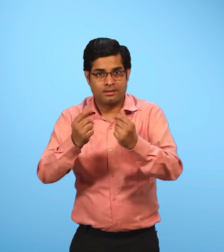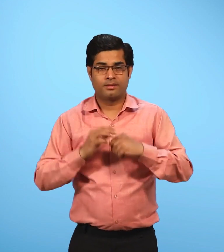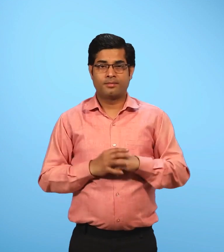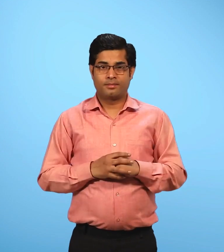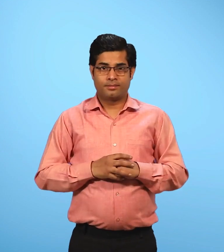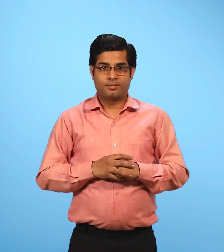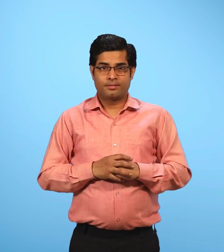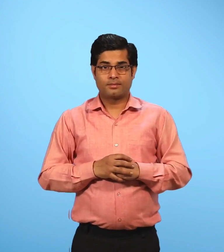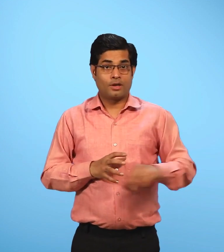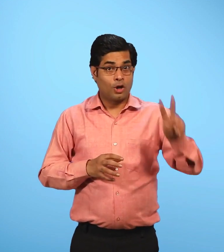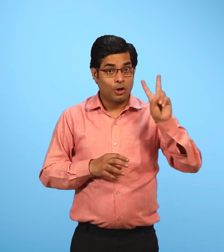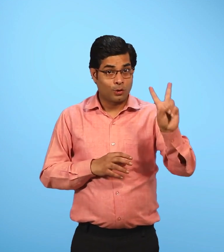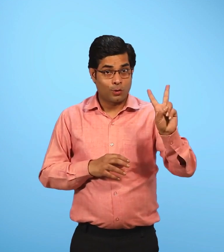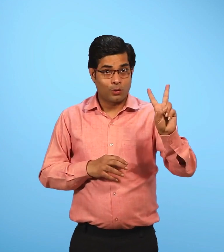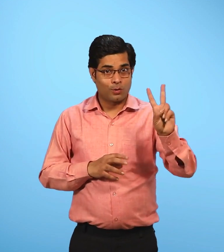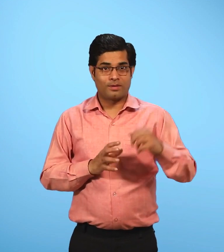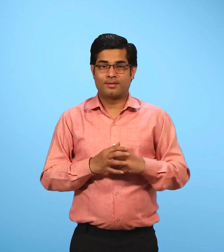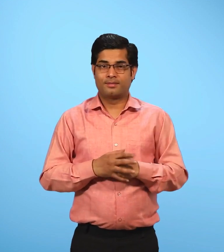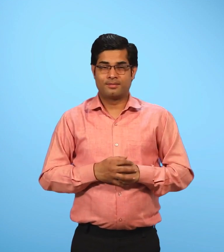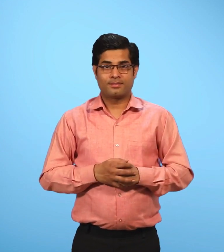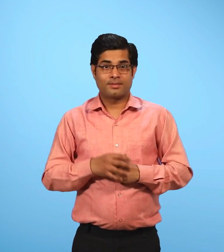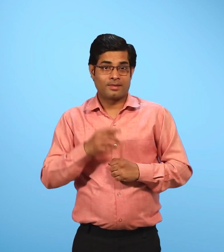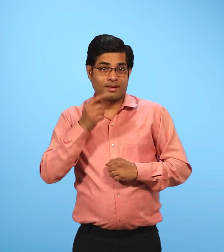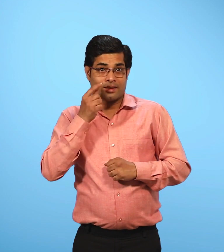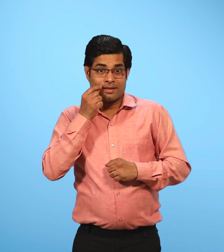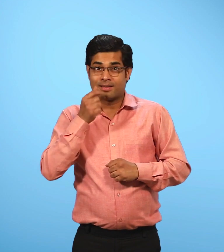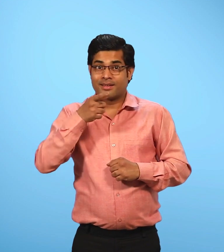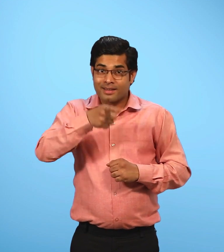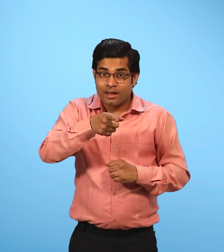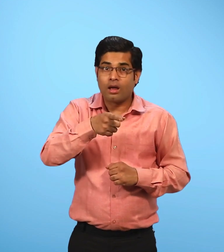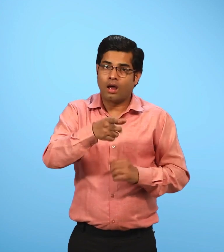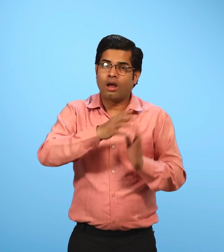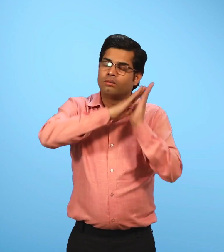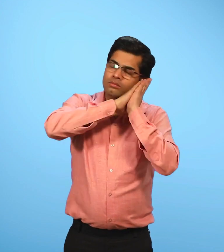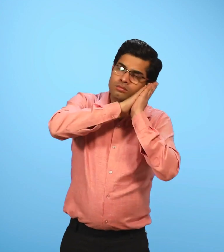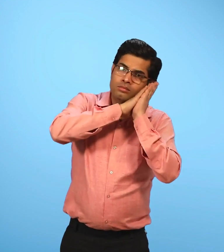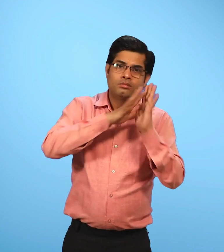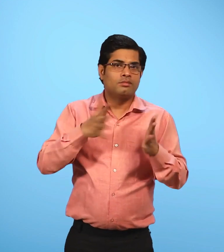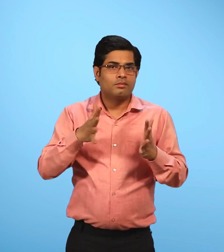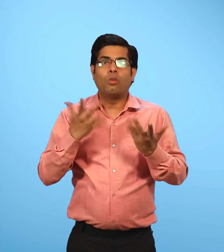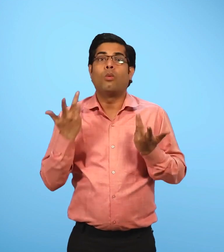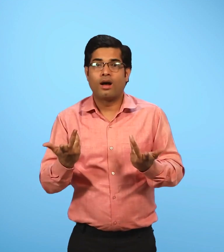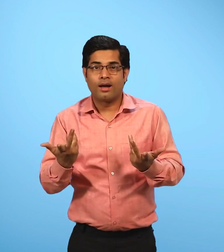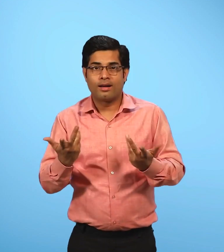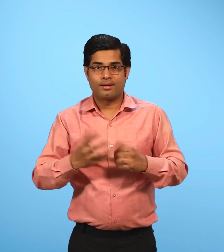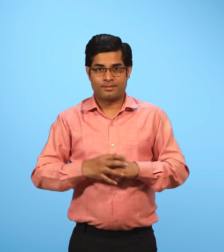B. was afraid, C. was in a hurry to go home.